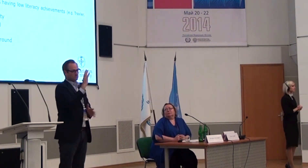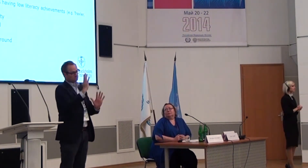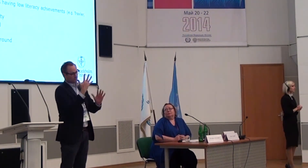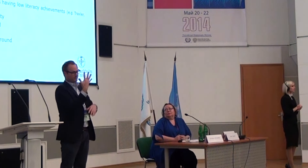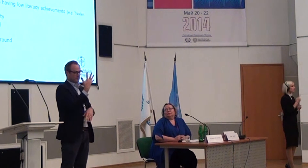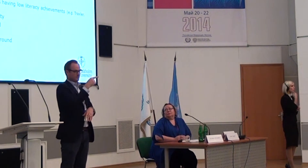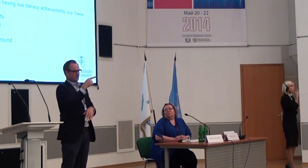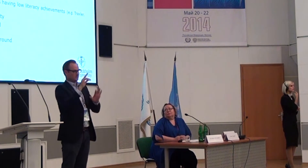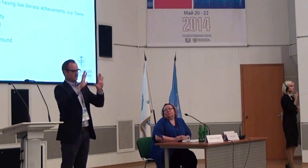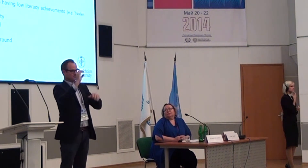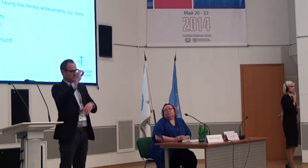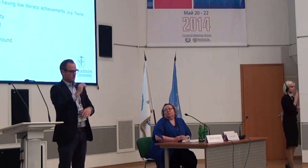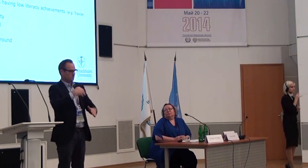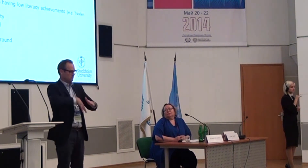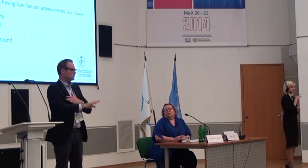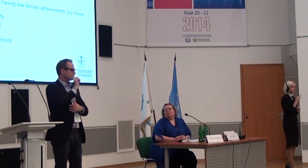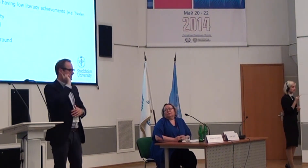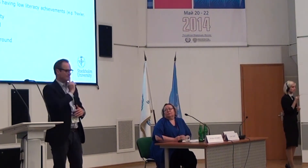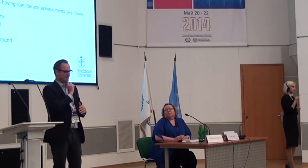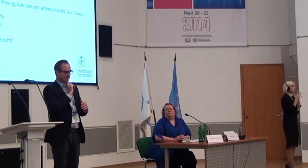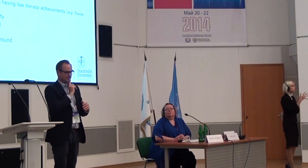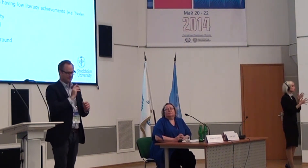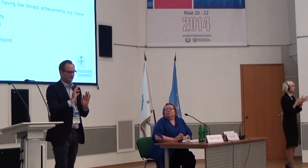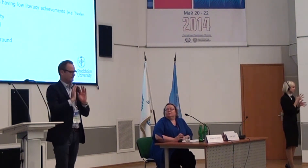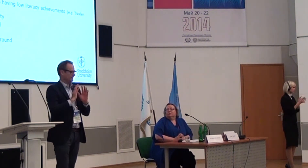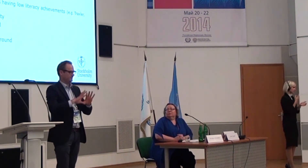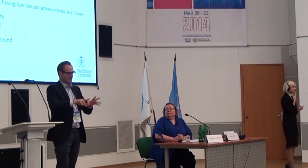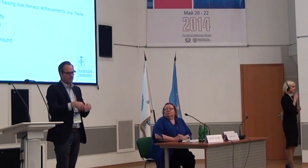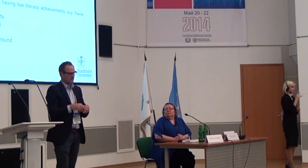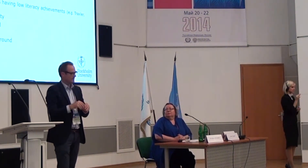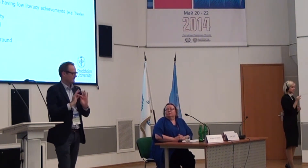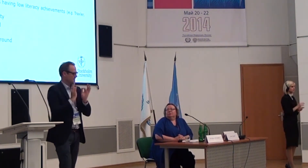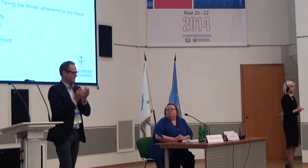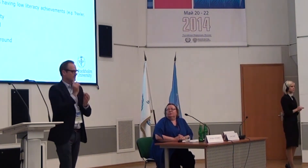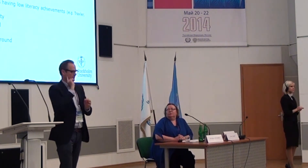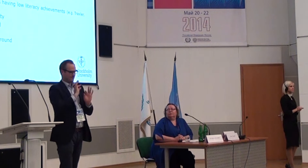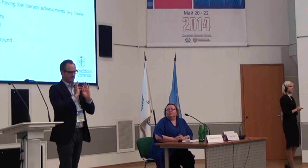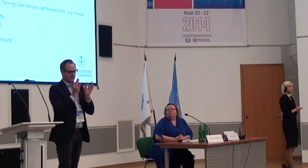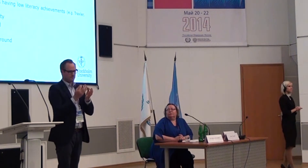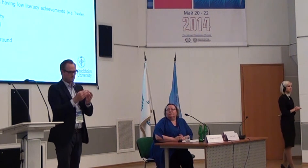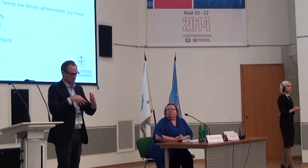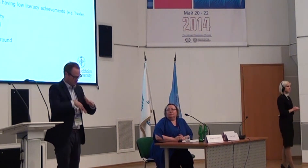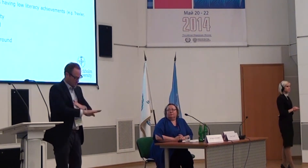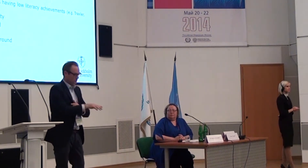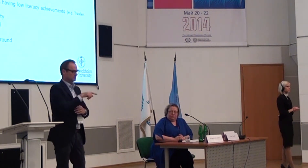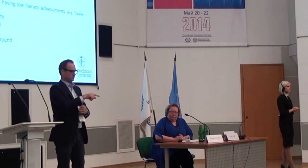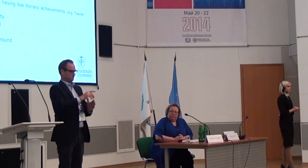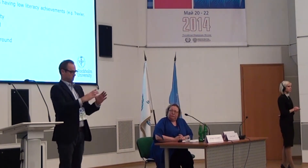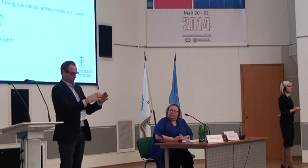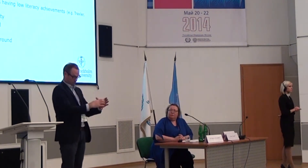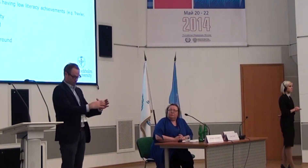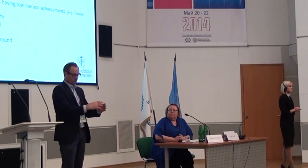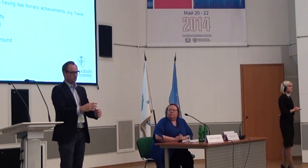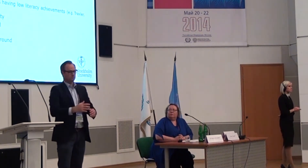And the group of deaf, you could say that 5 till 10% are born into a